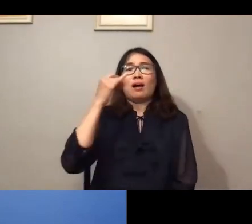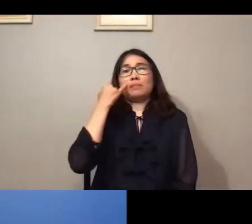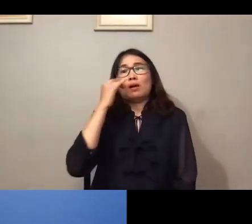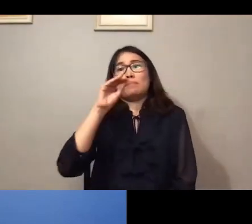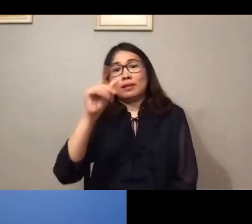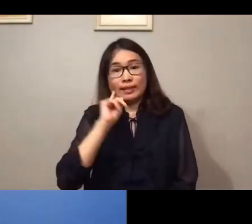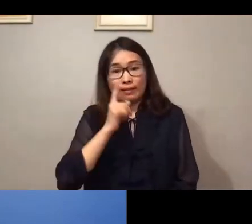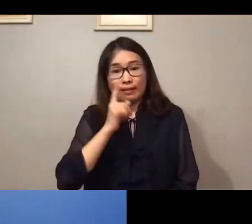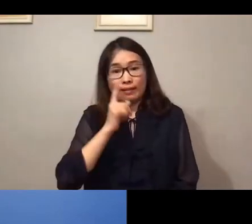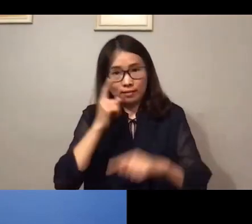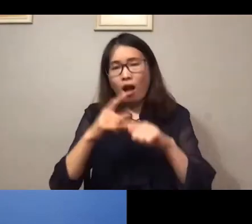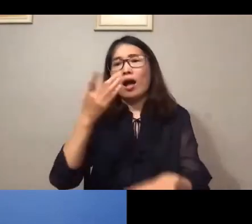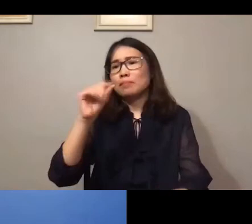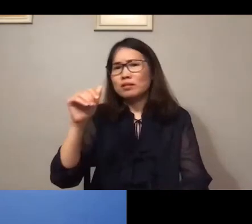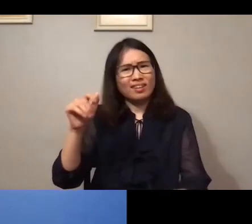to China.